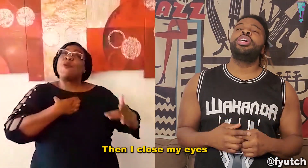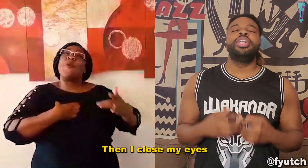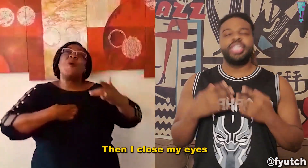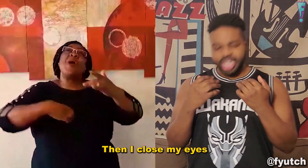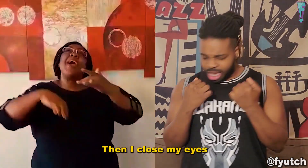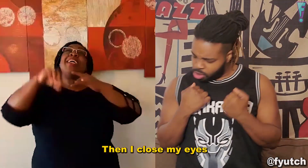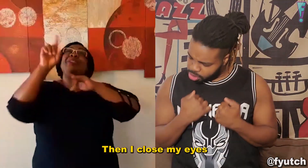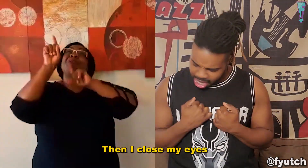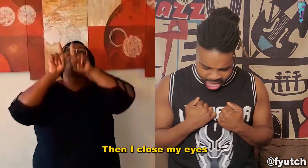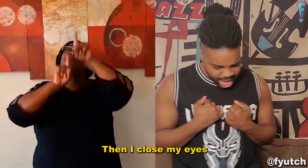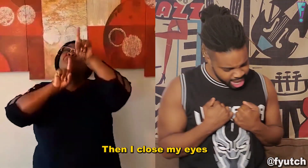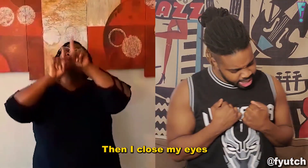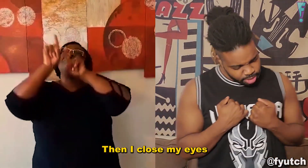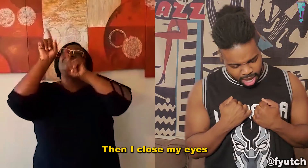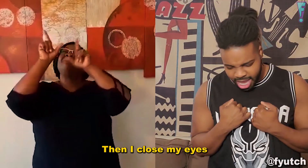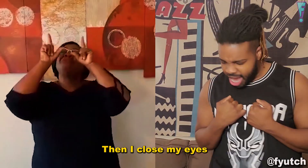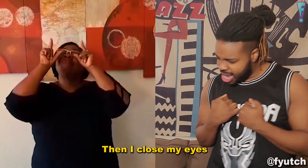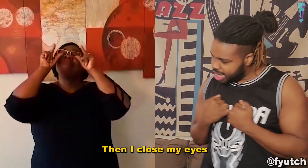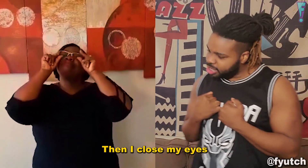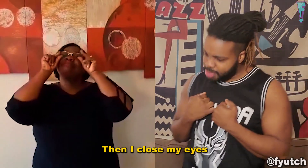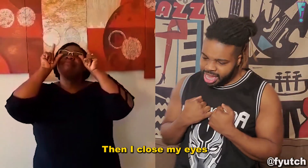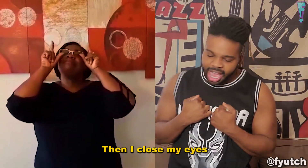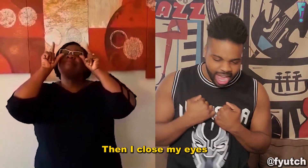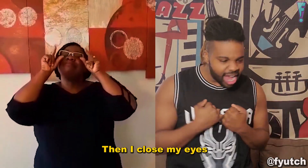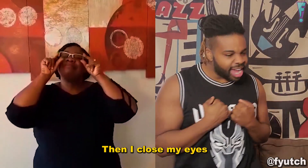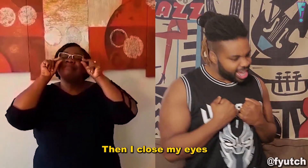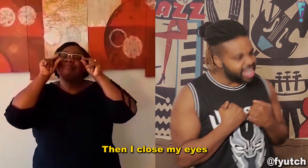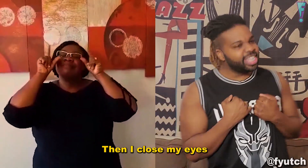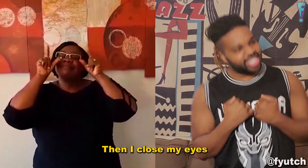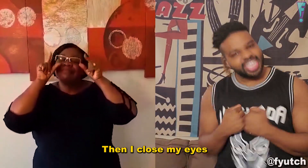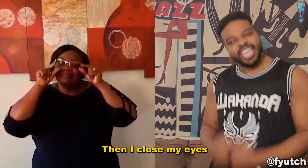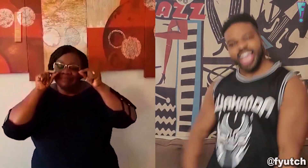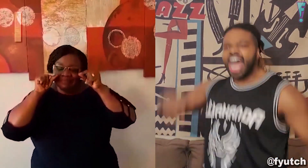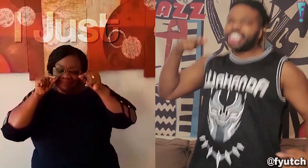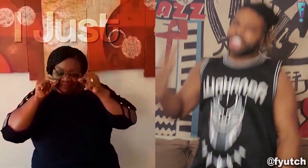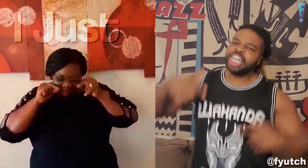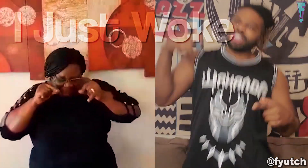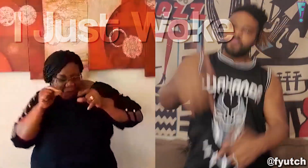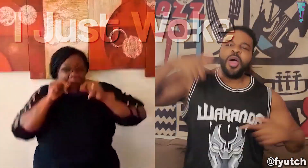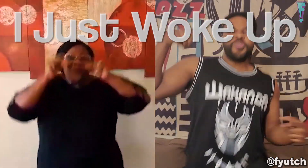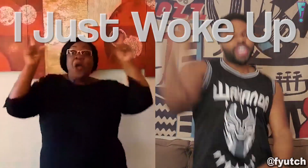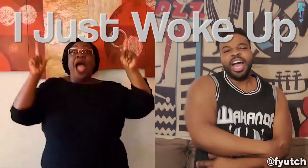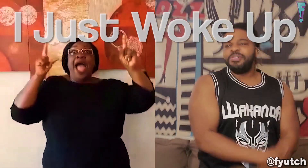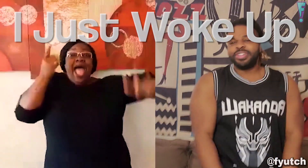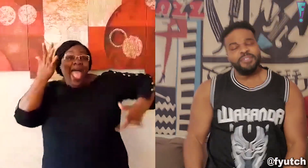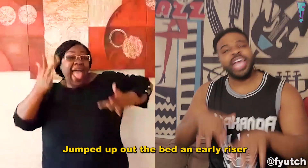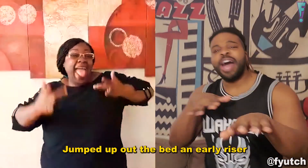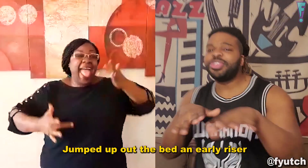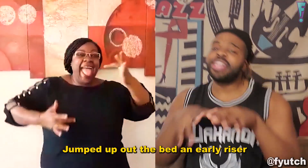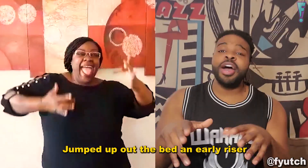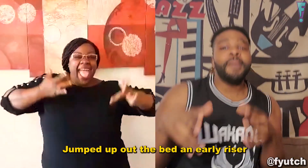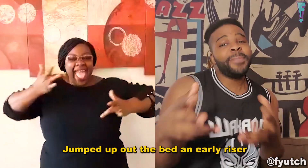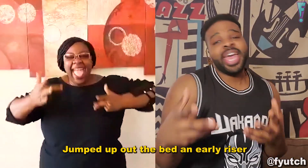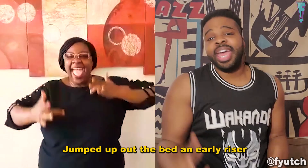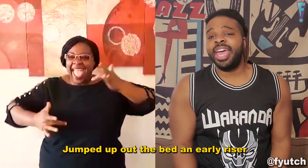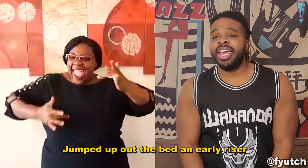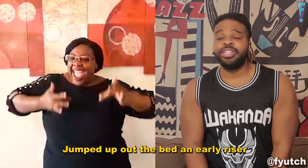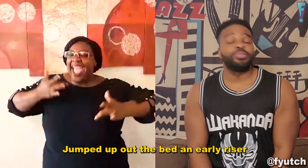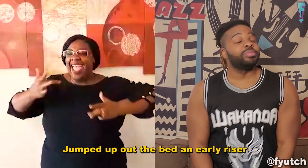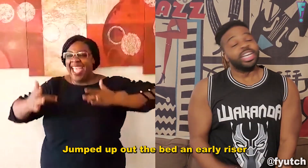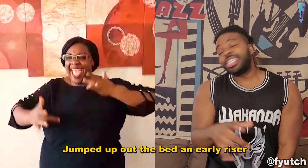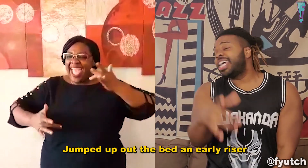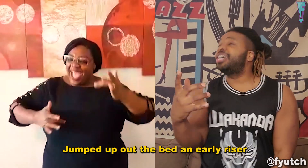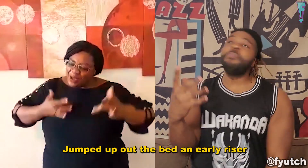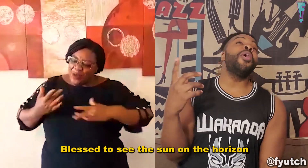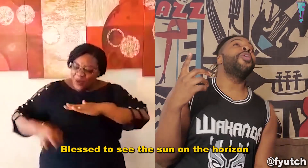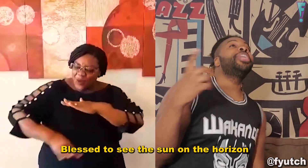stars. Then I close my eyes, my eyes, my eyes. I just woke up, jumped up out the bed, and